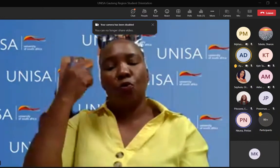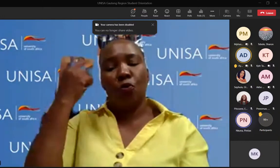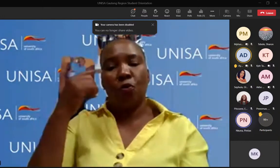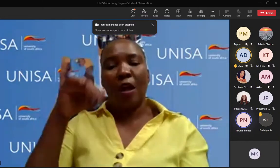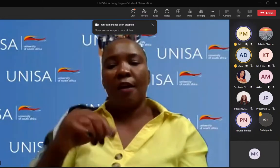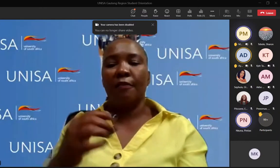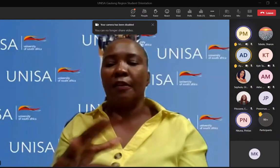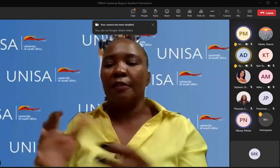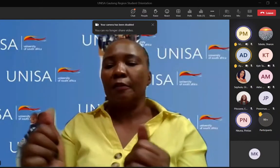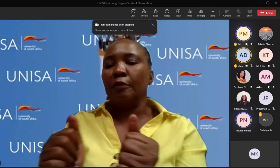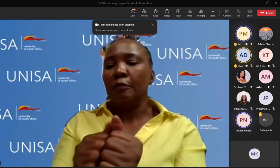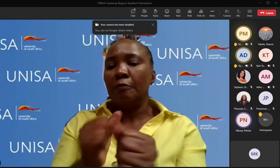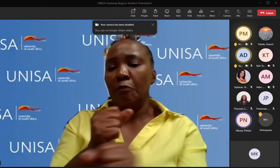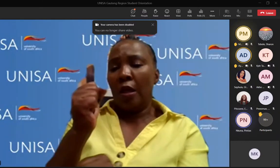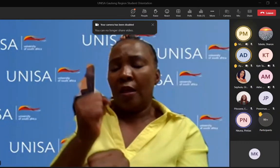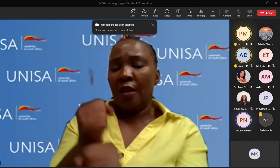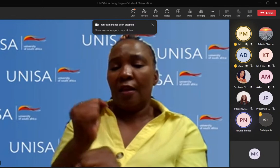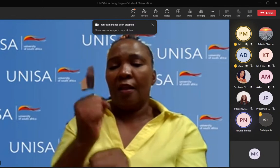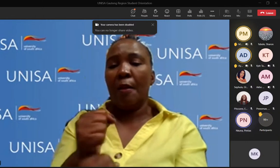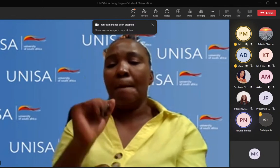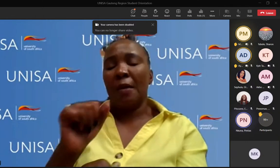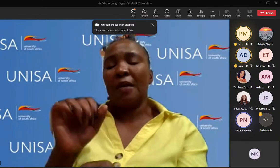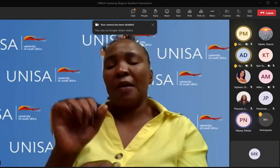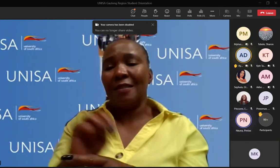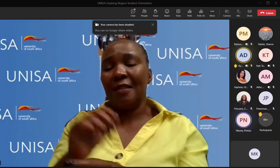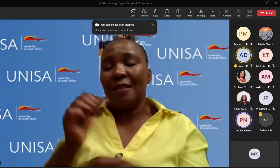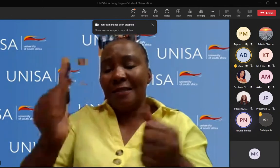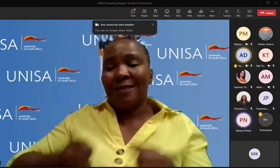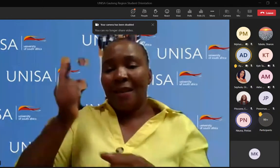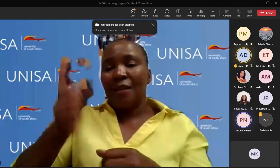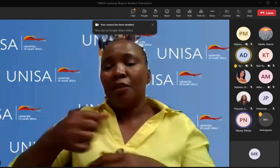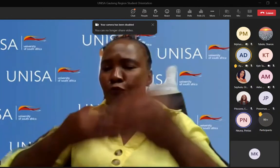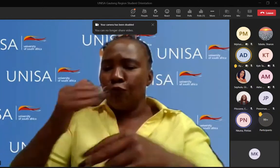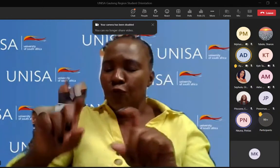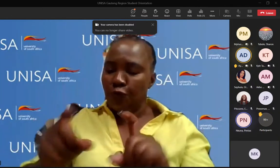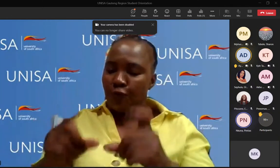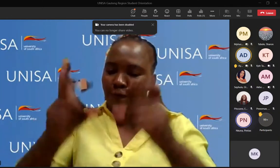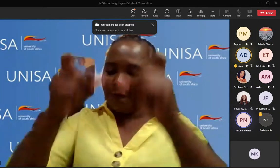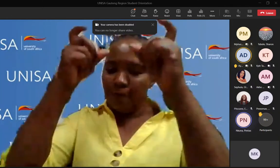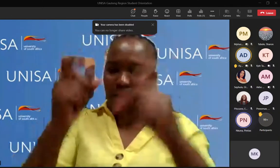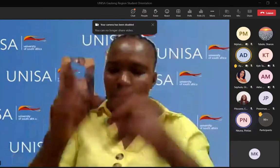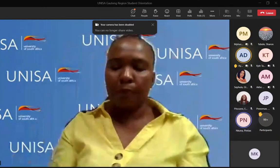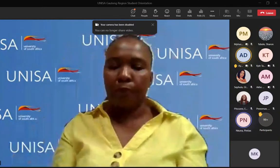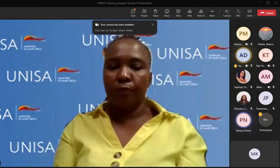interdependencies but then uh the train is moving thank you